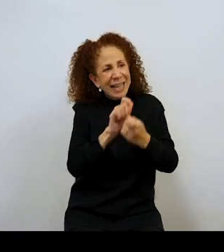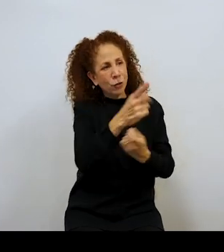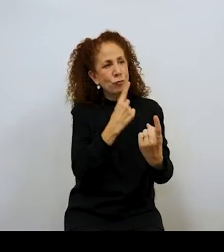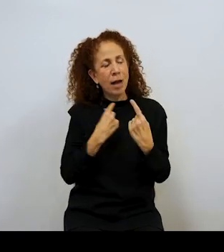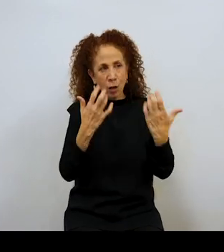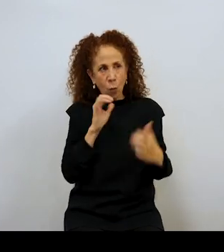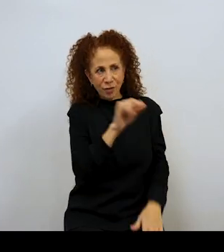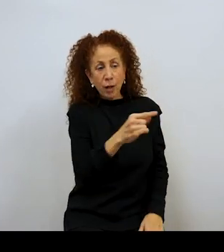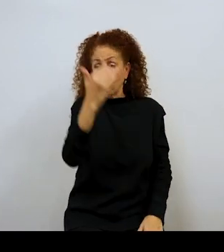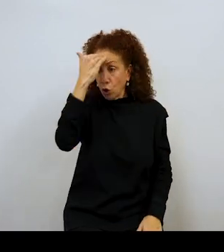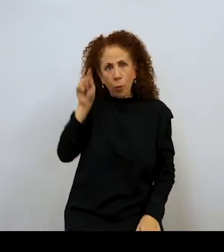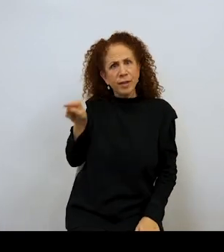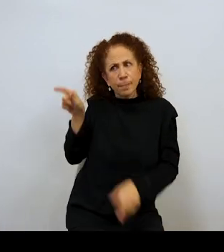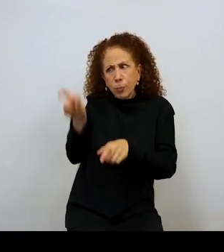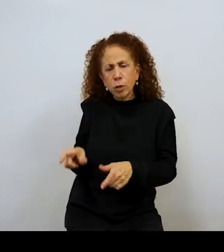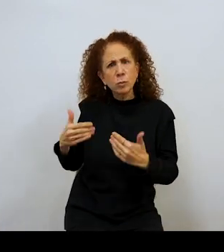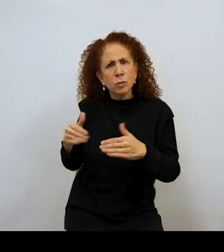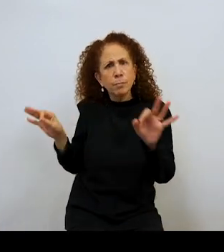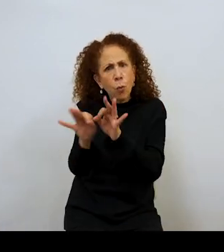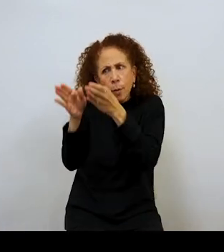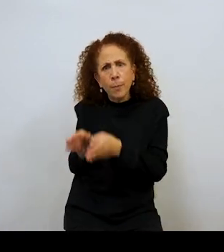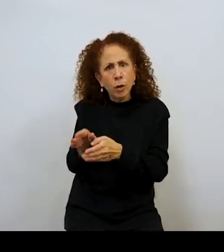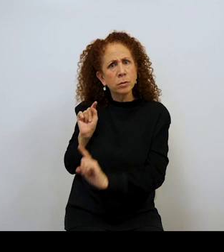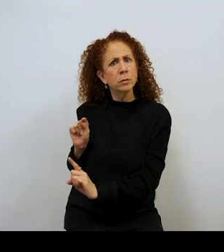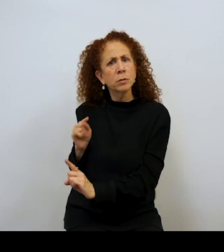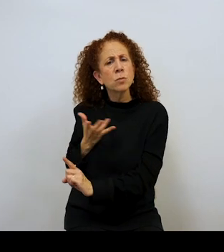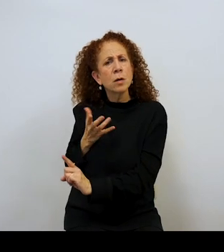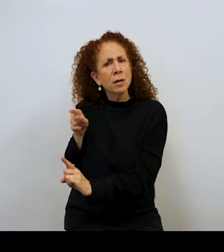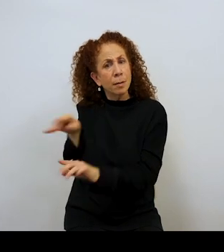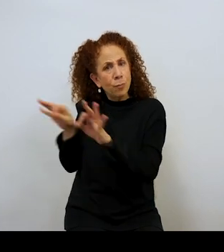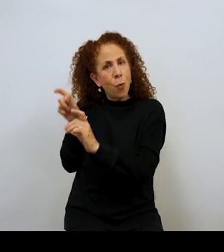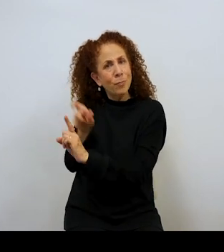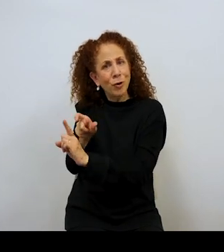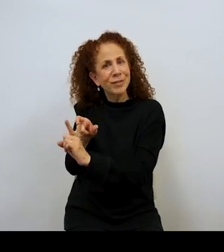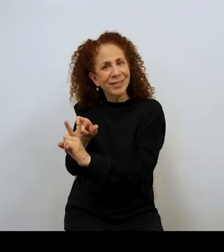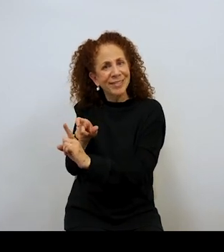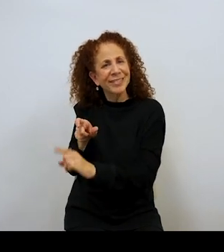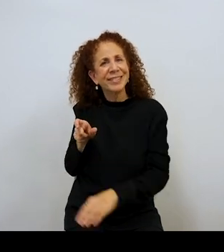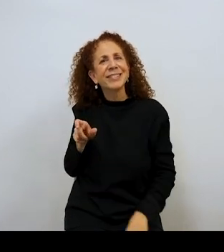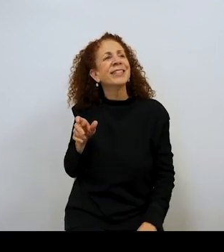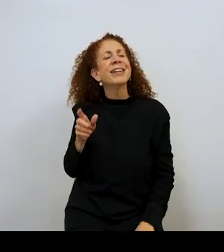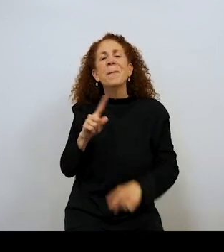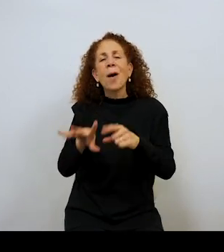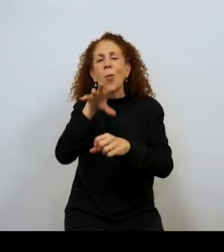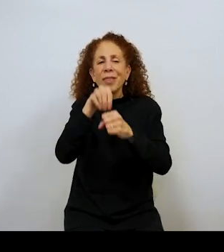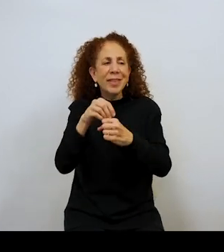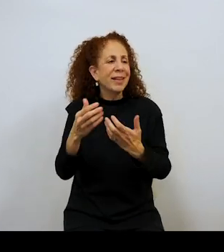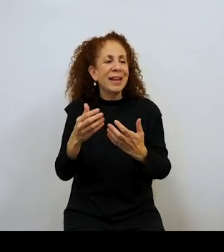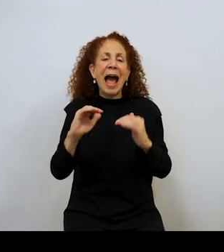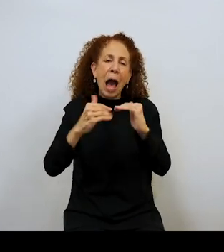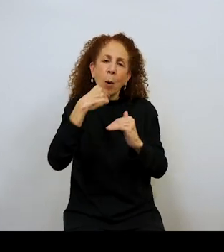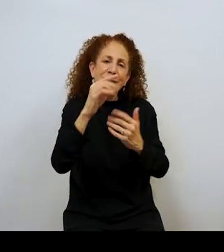reaction you do of knowing this is a real substantial person of significance. It's just that within the particular telling of the